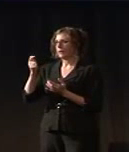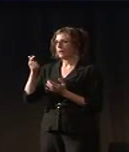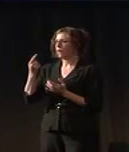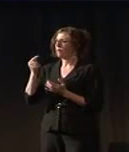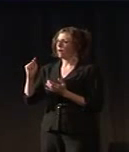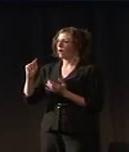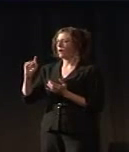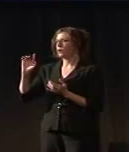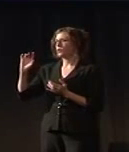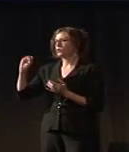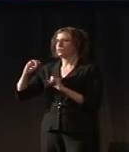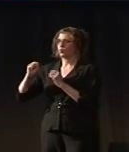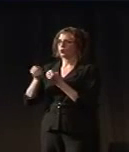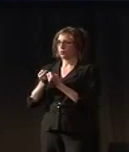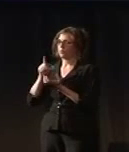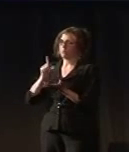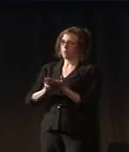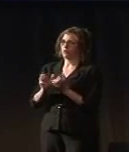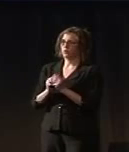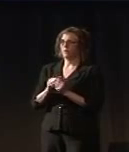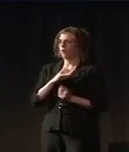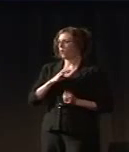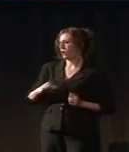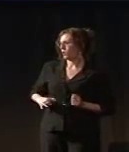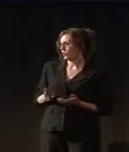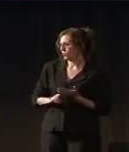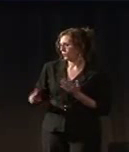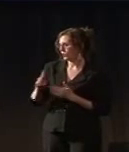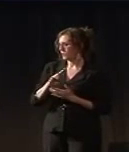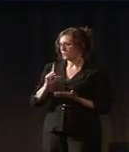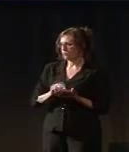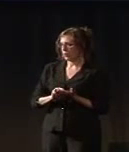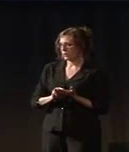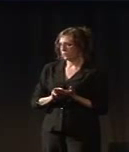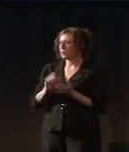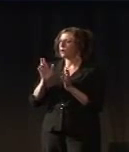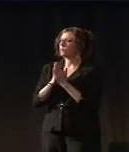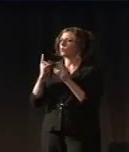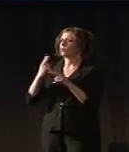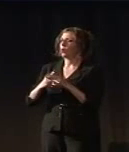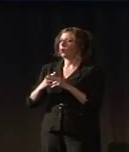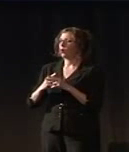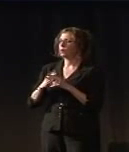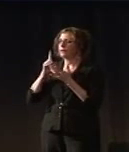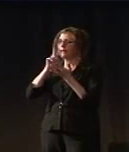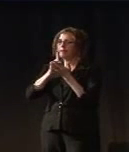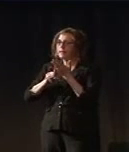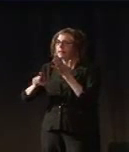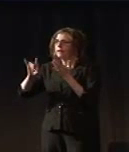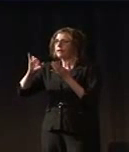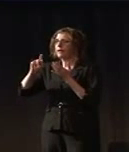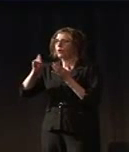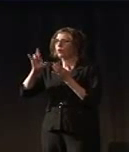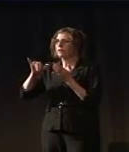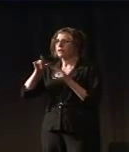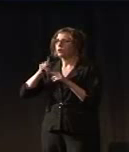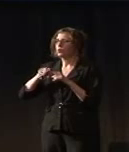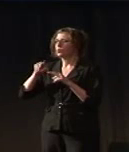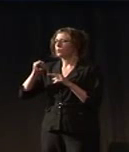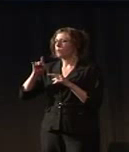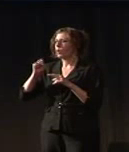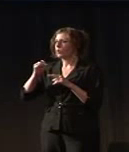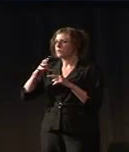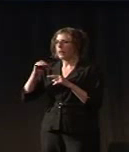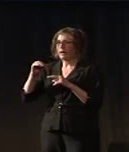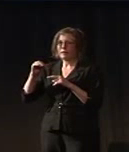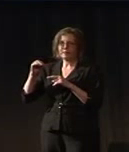published just last year with Harvard University Press, An Inquiry into Modes of Existence. And again, we learn a great deal in the book Laboratory Life about the